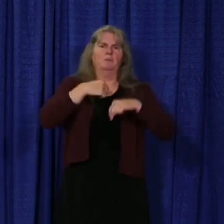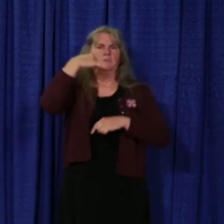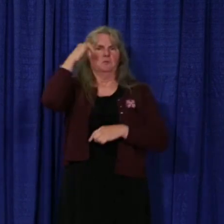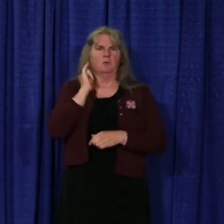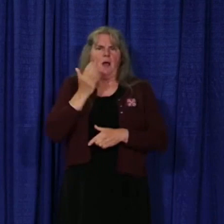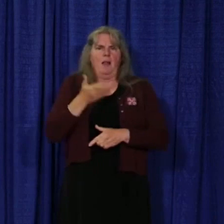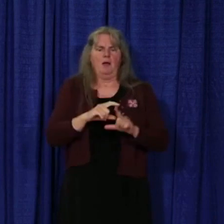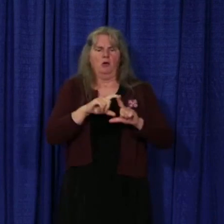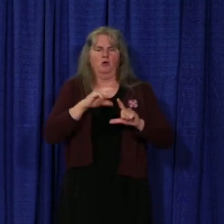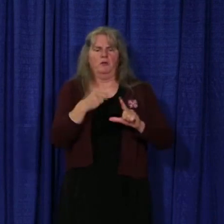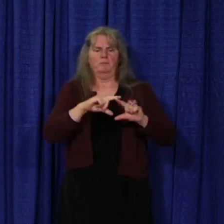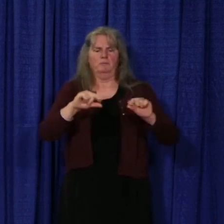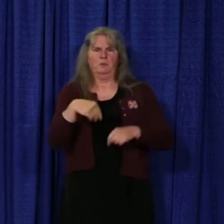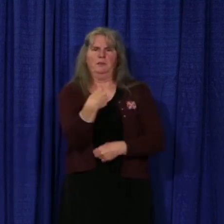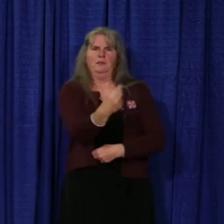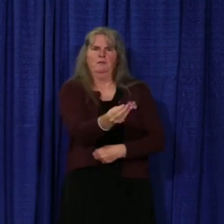Yukon.